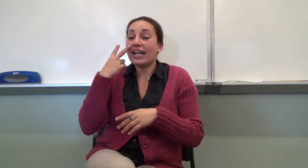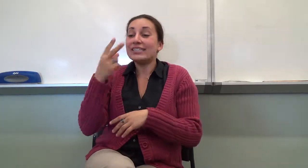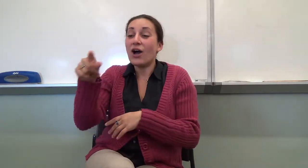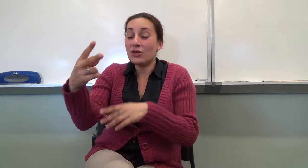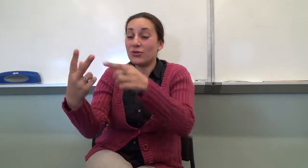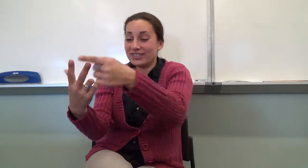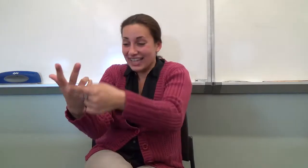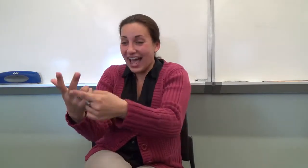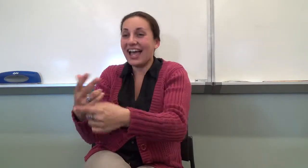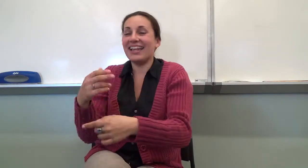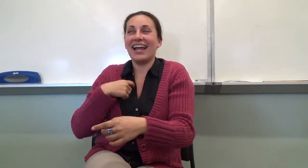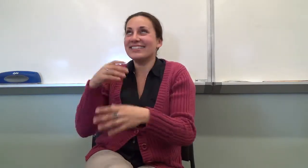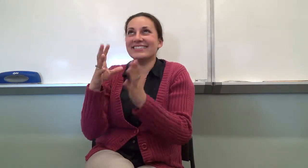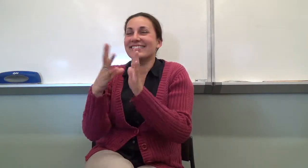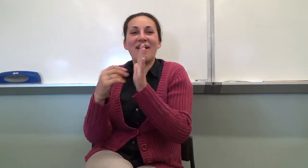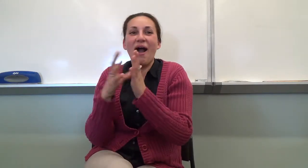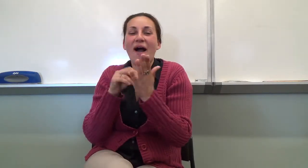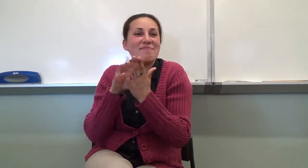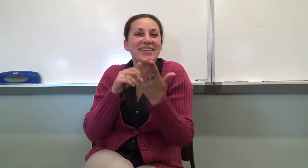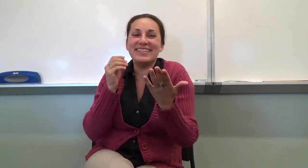Okay, we're going to chapter 8 now.